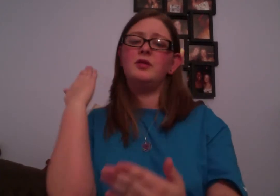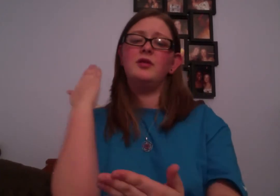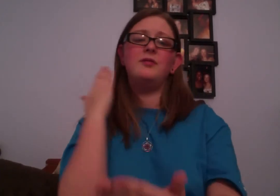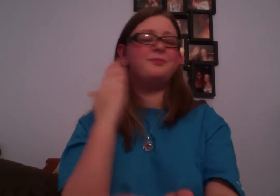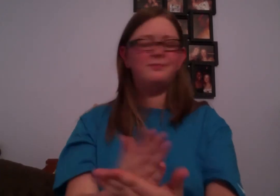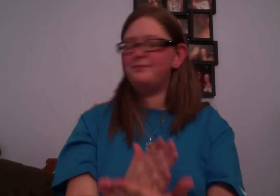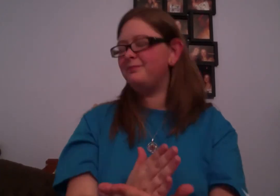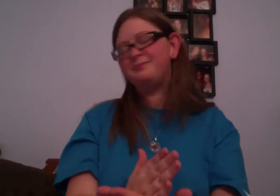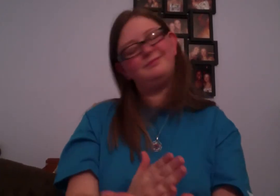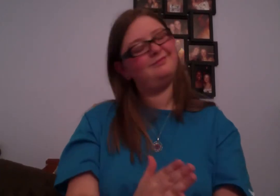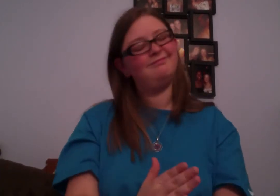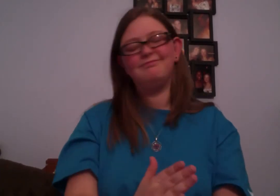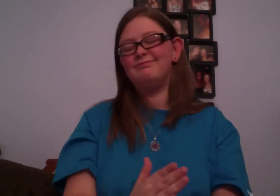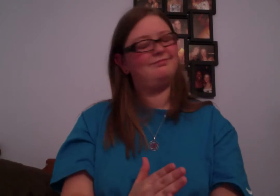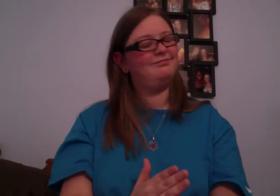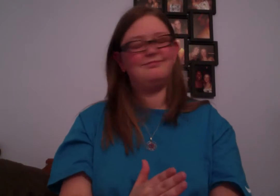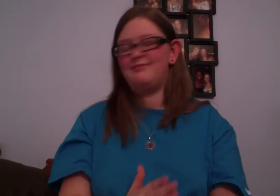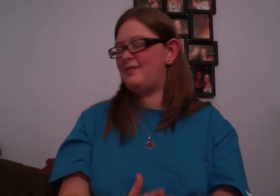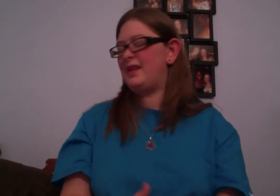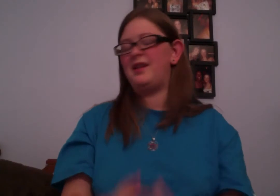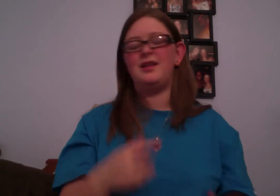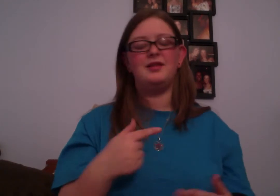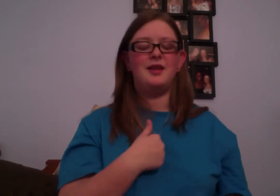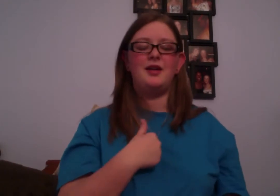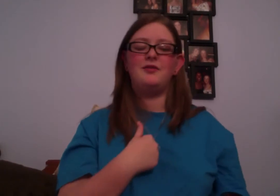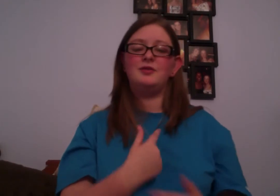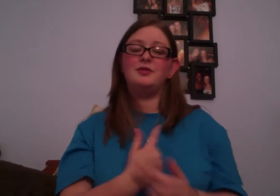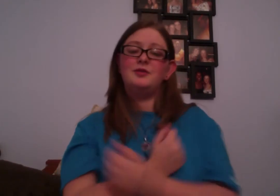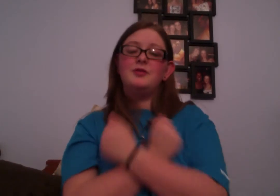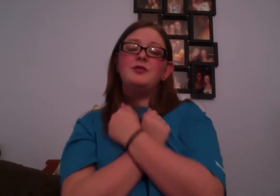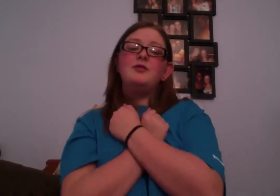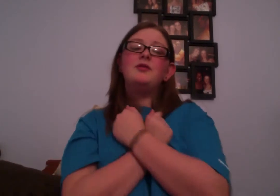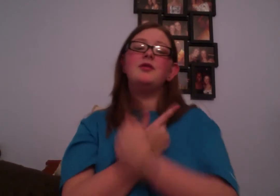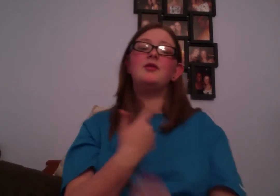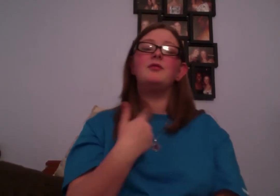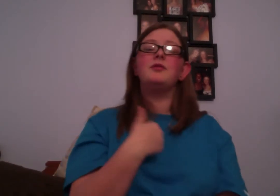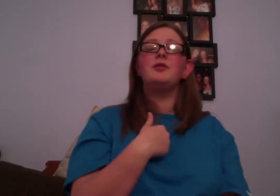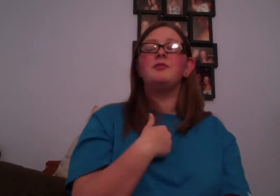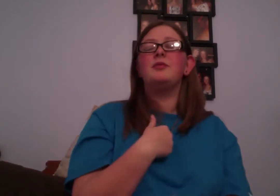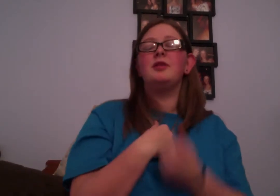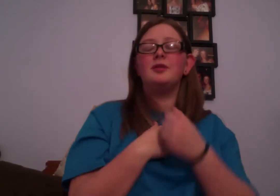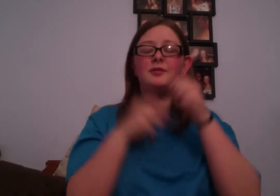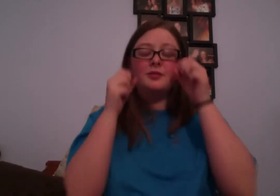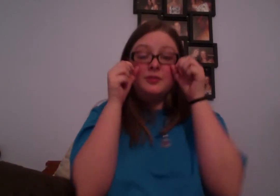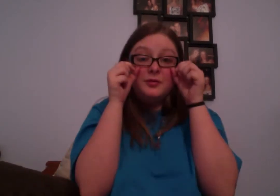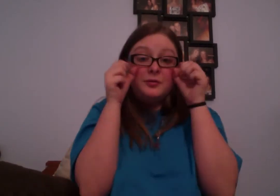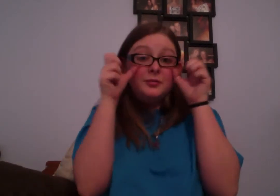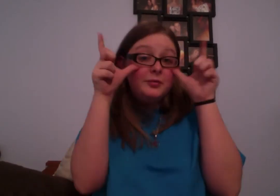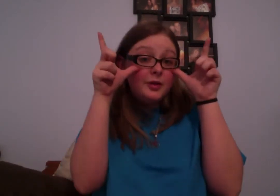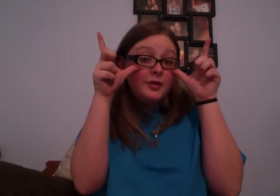have begun And love just took me by surprise